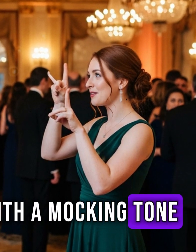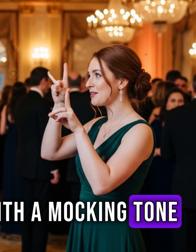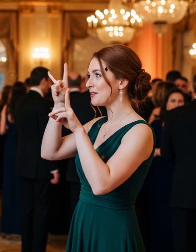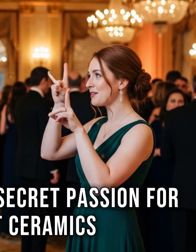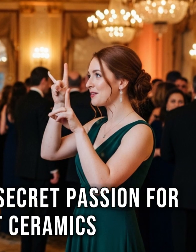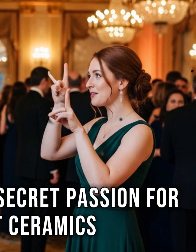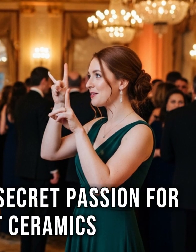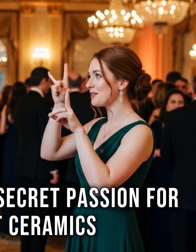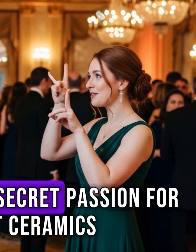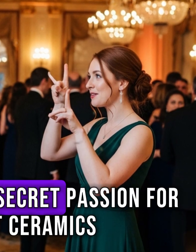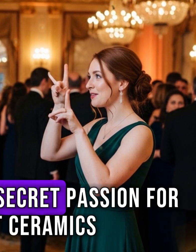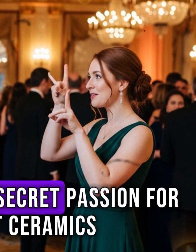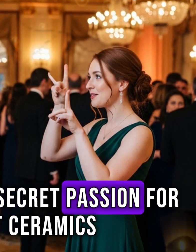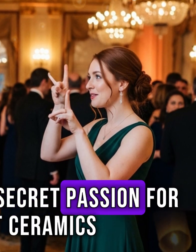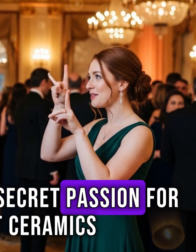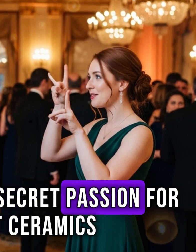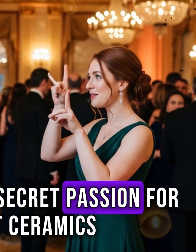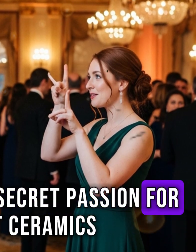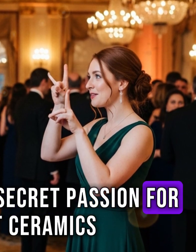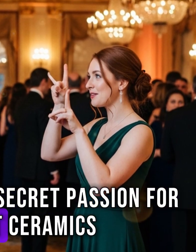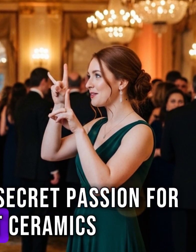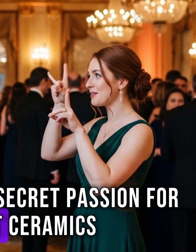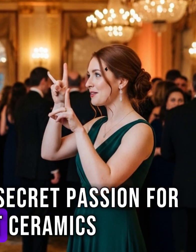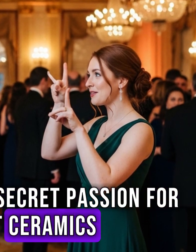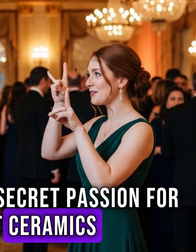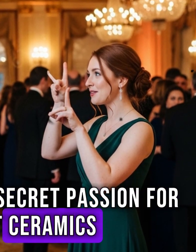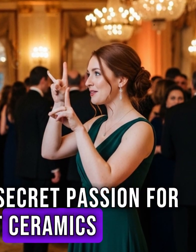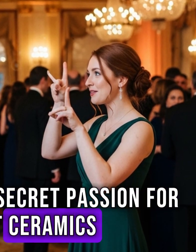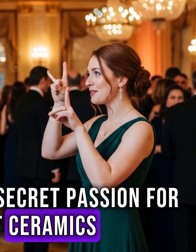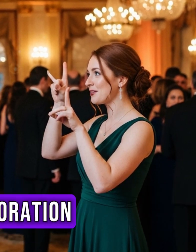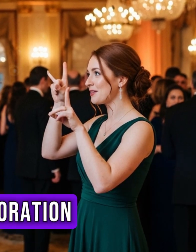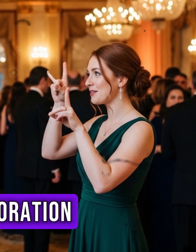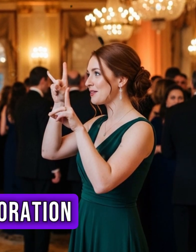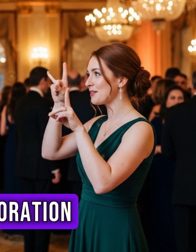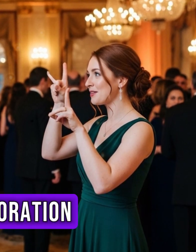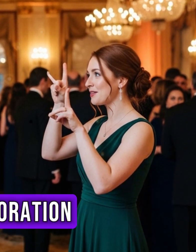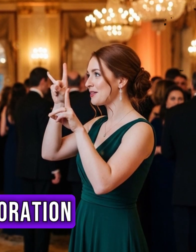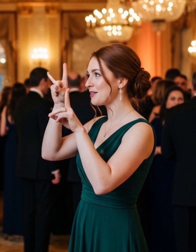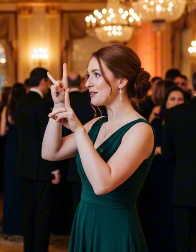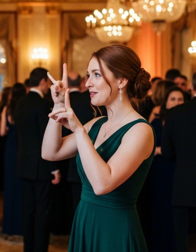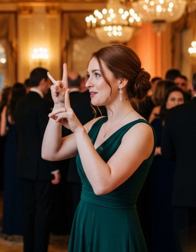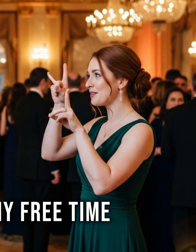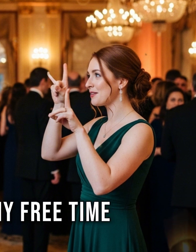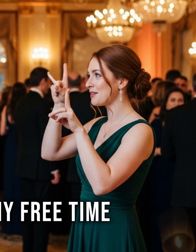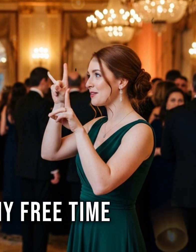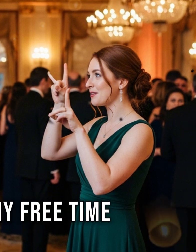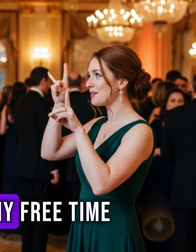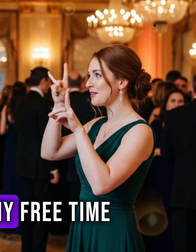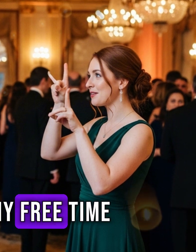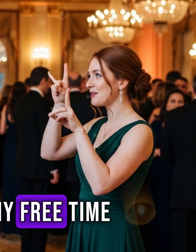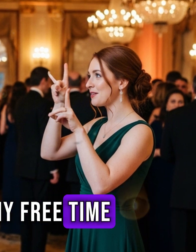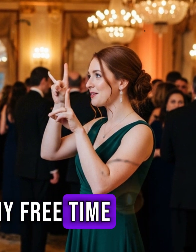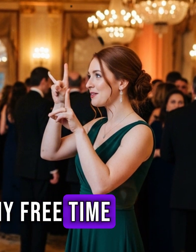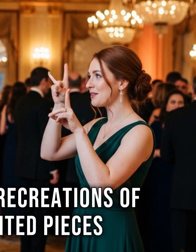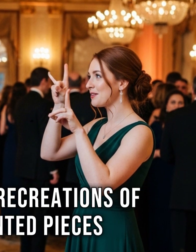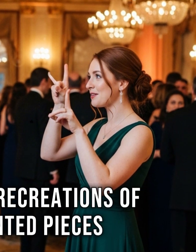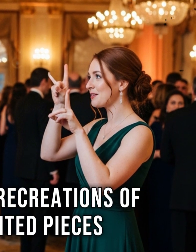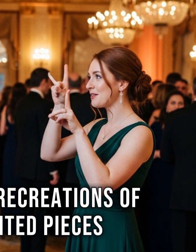"though I have a secret passion for ancient ceramics restoration." I spend my free time 3D